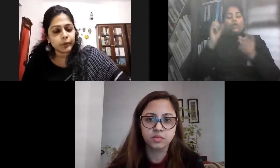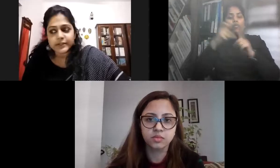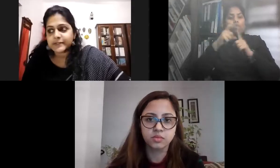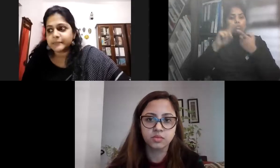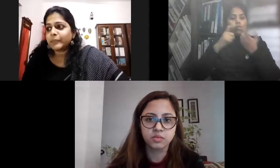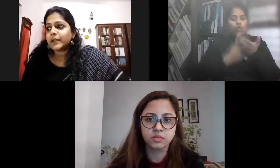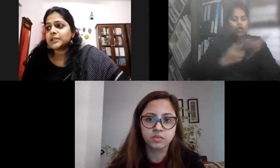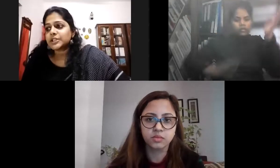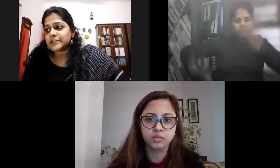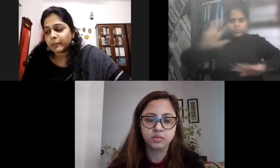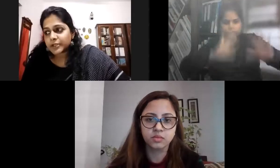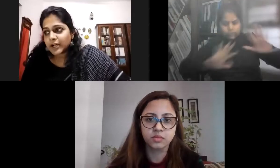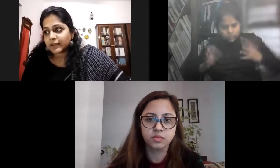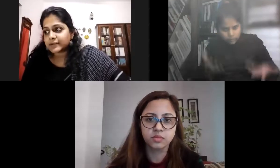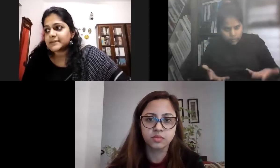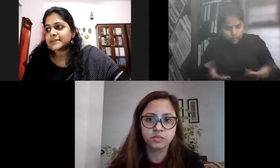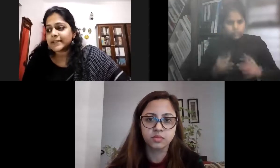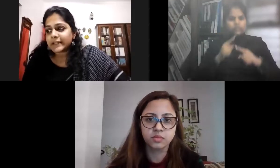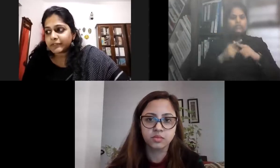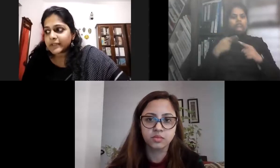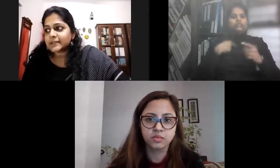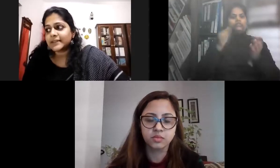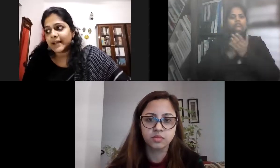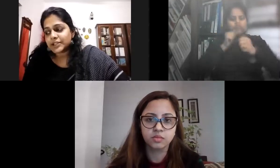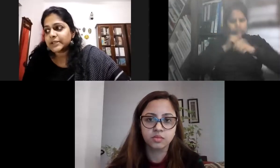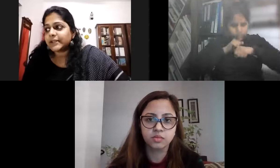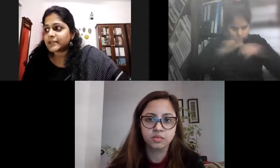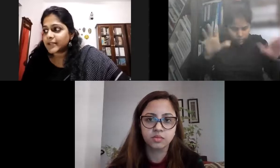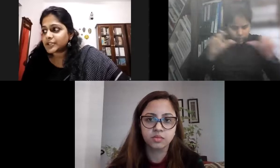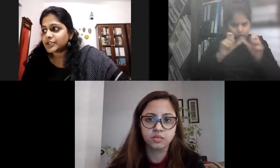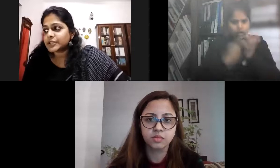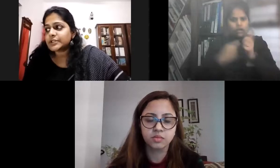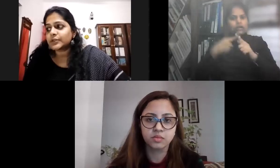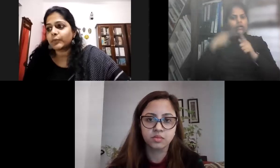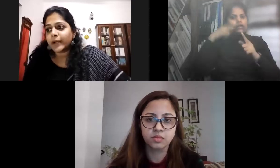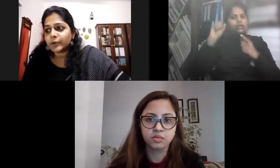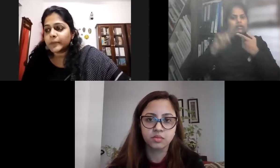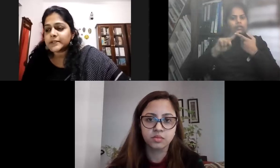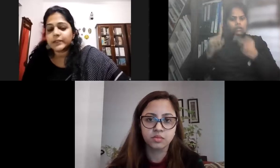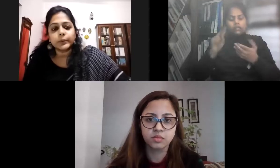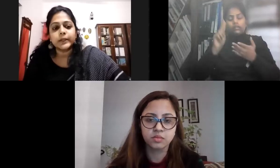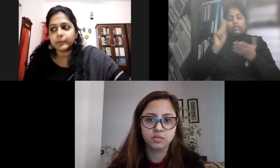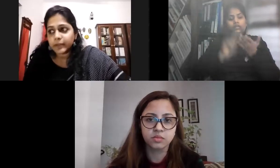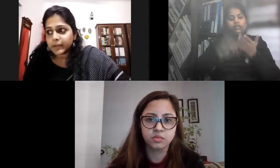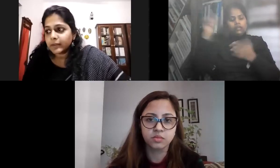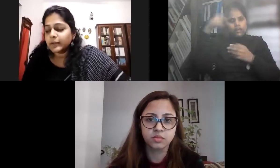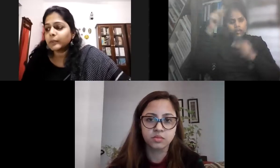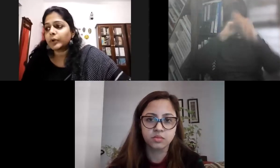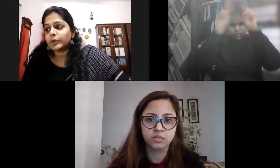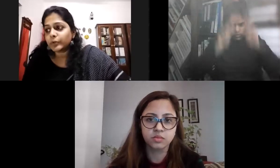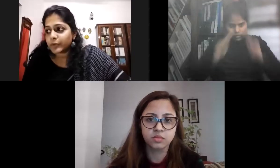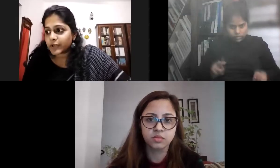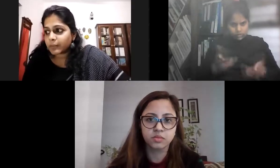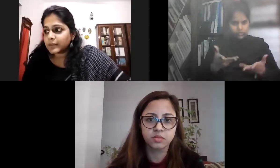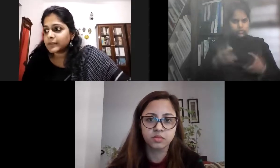and modernism. She has published articles in significant national and international journals on wide topics including Kabir,